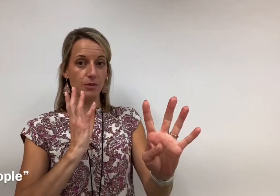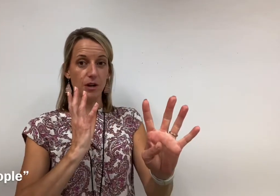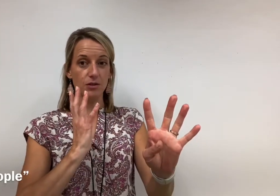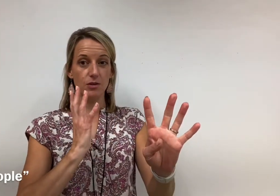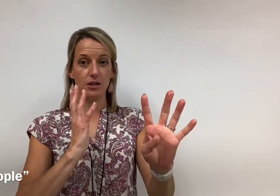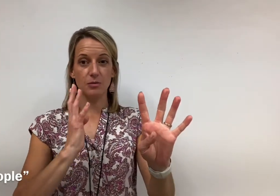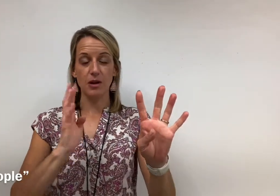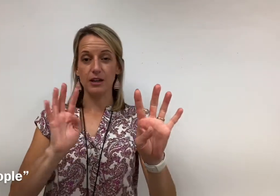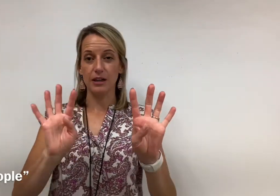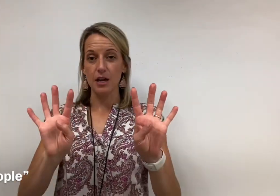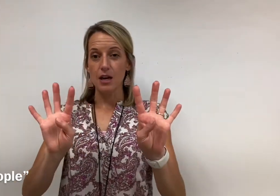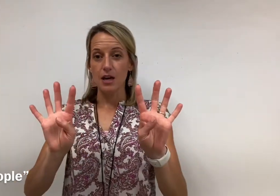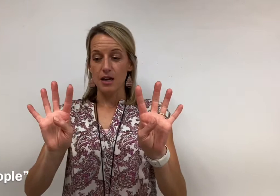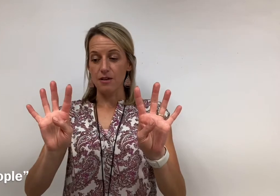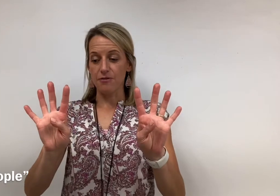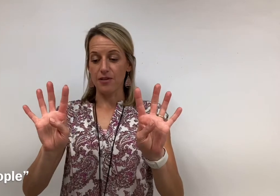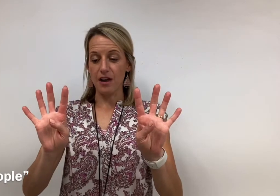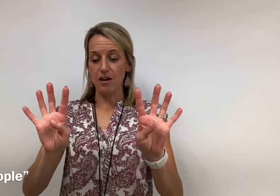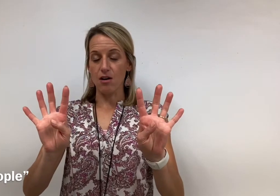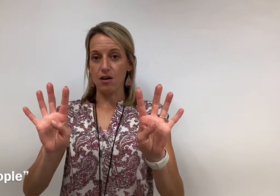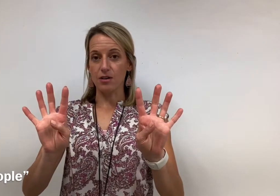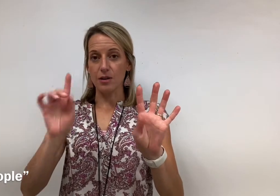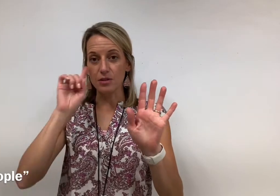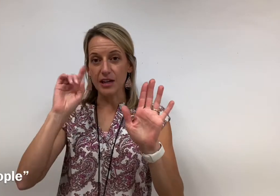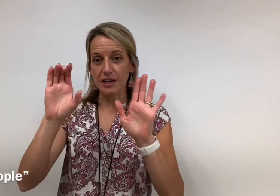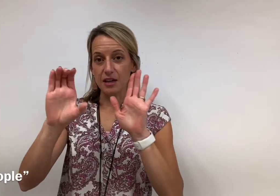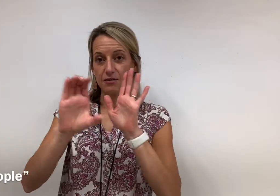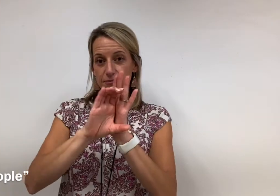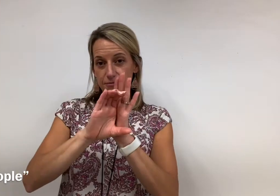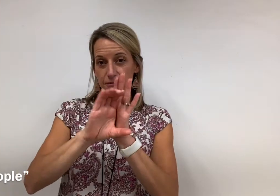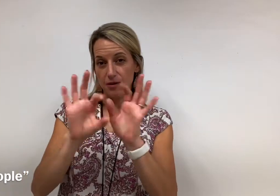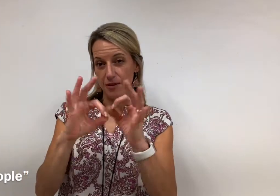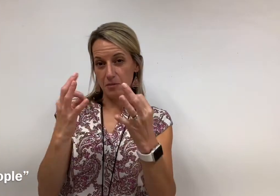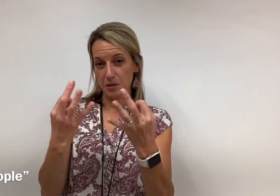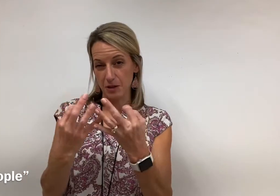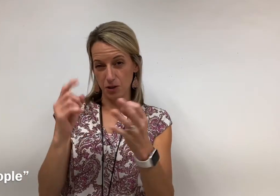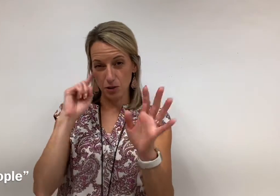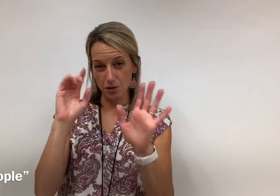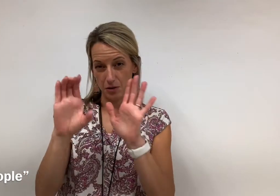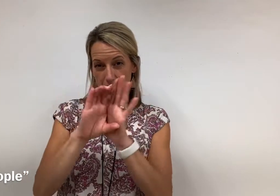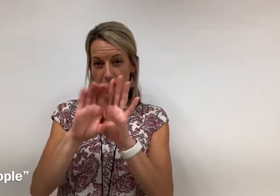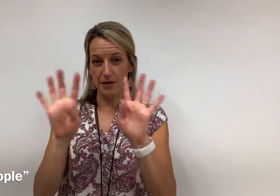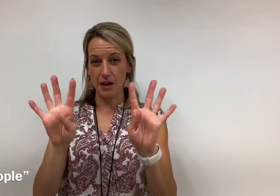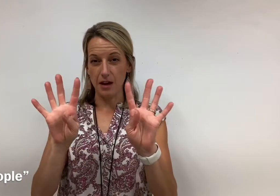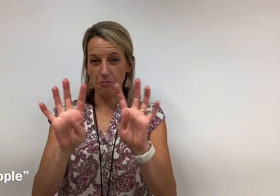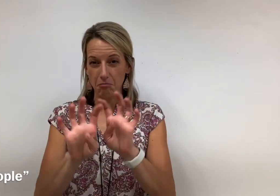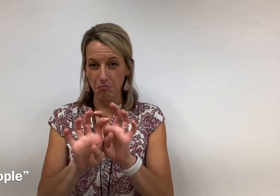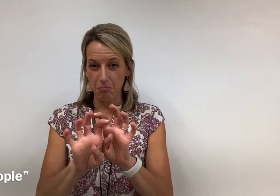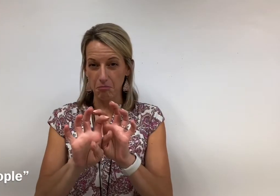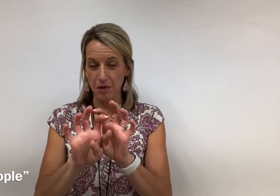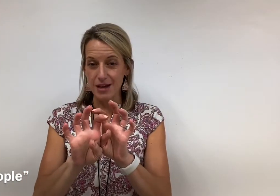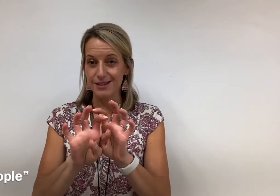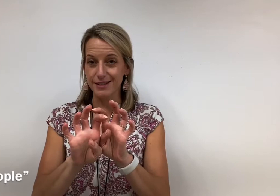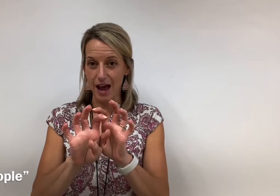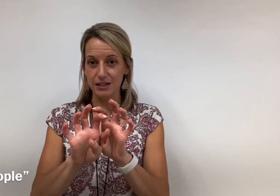also talked about like if they were taking a family picture and they sat